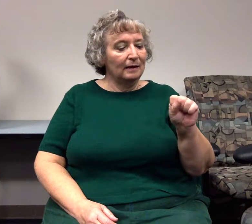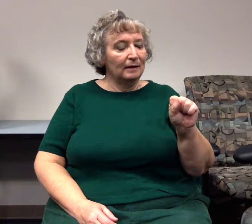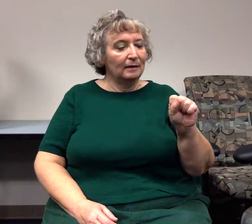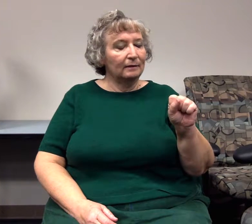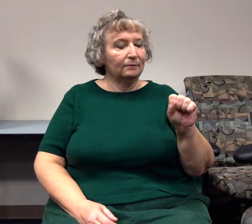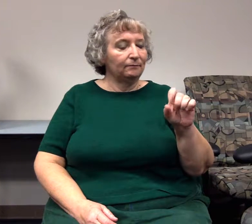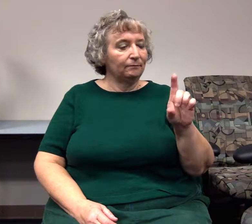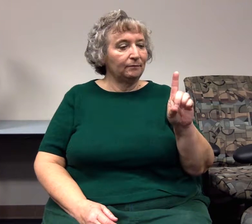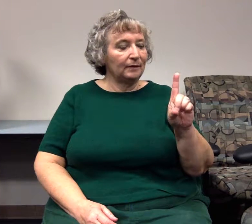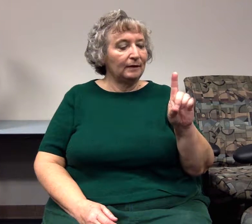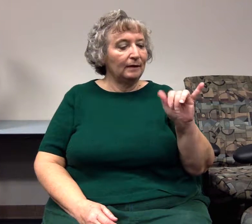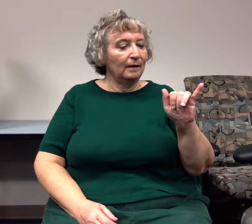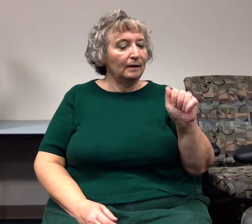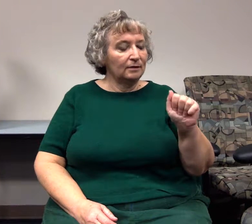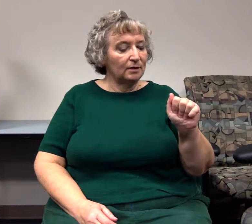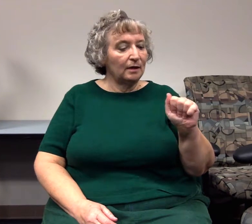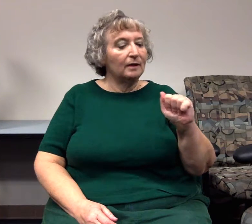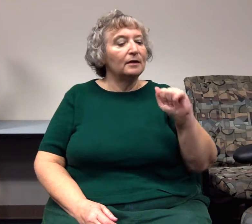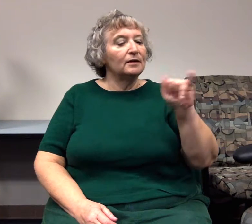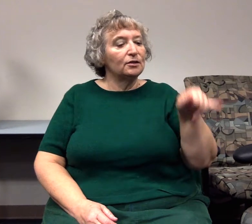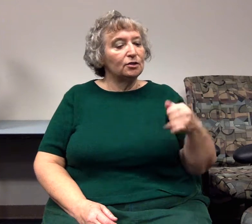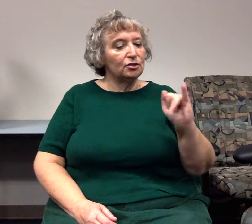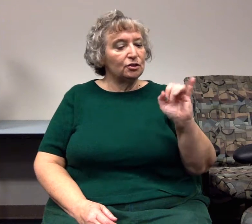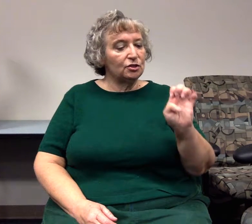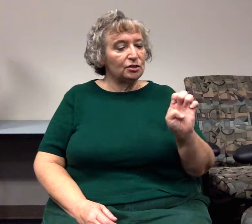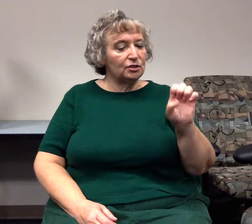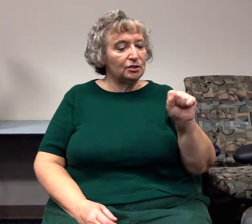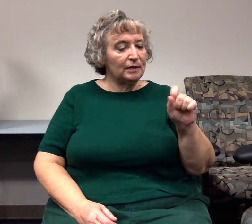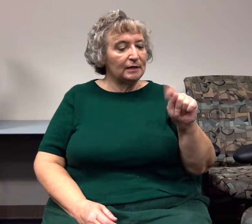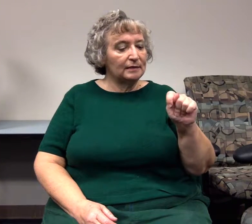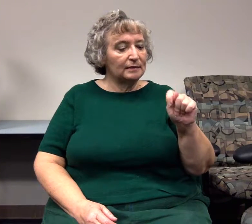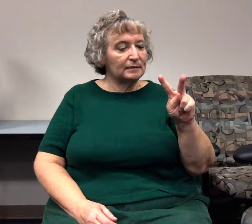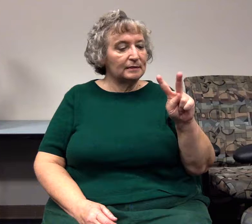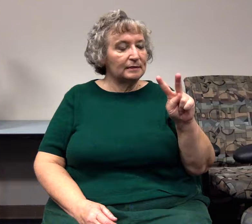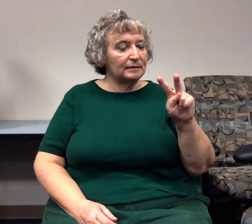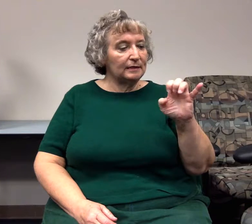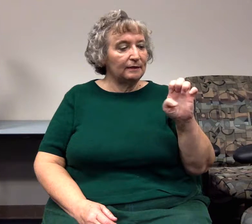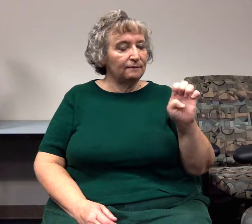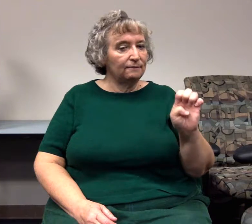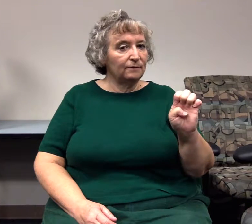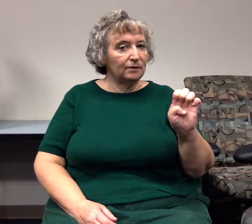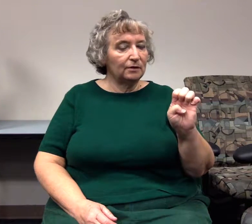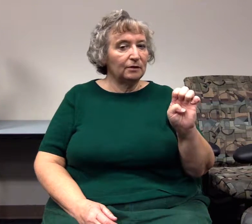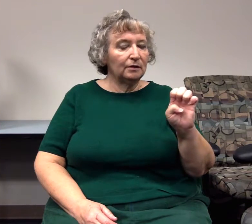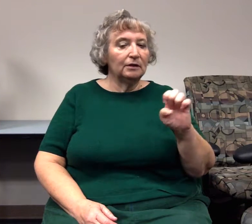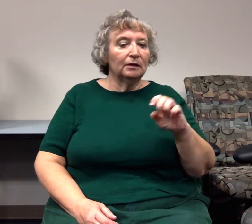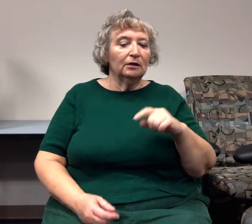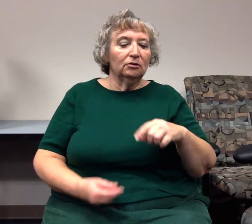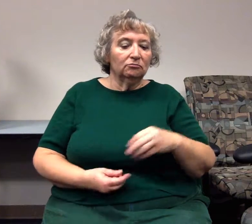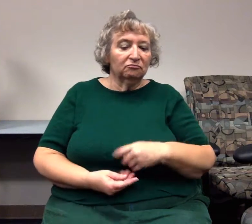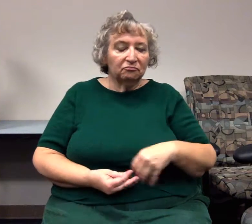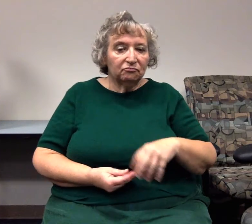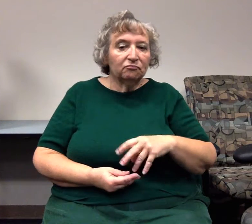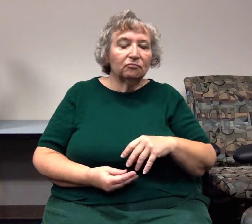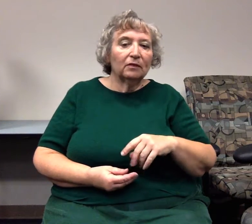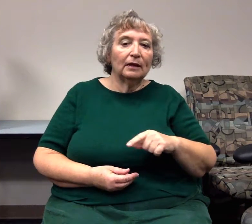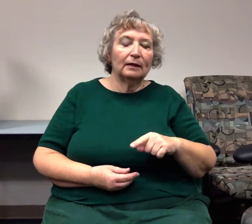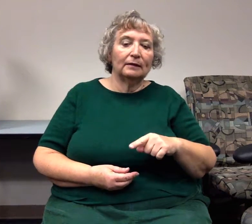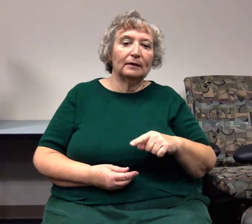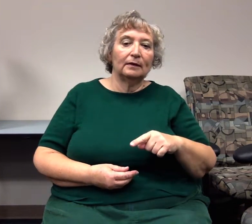important. Then the food is pushed into the intestines, and the intestines, actually the